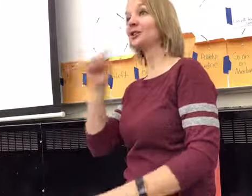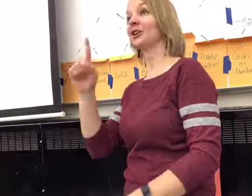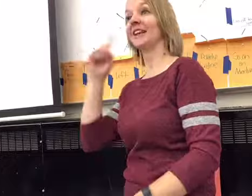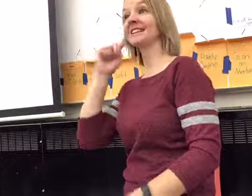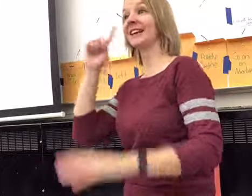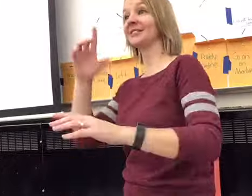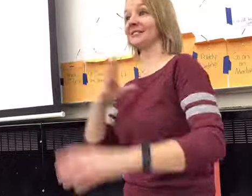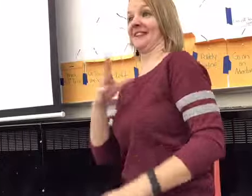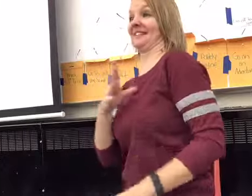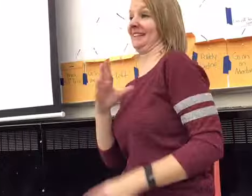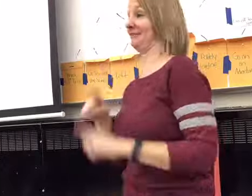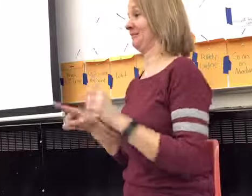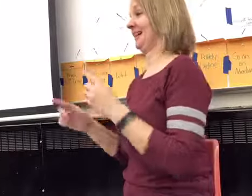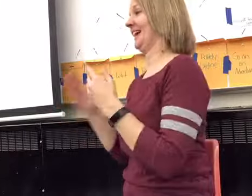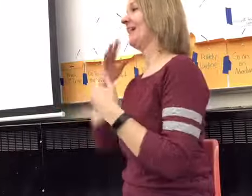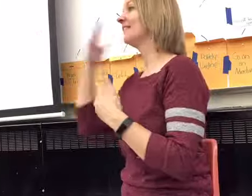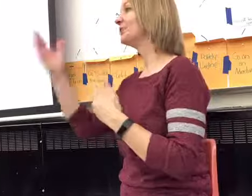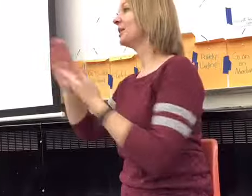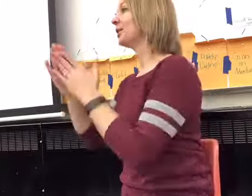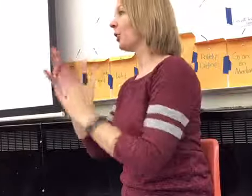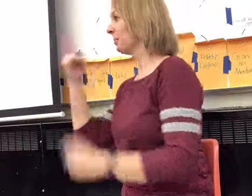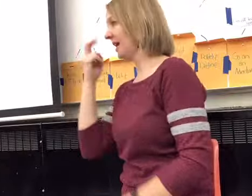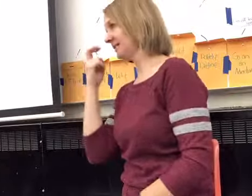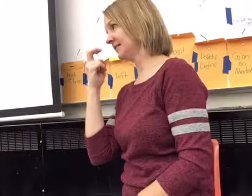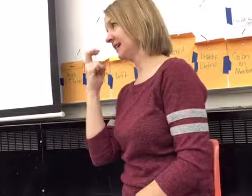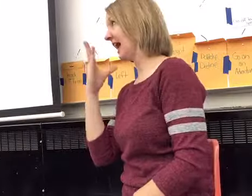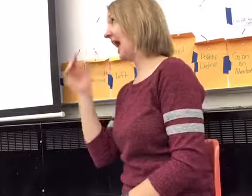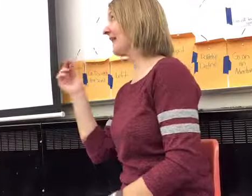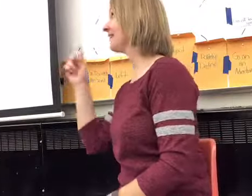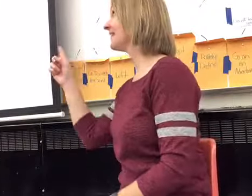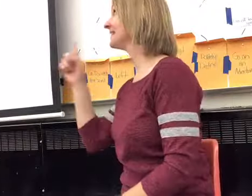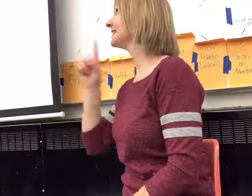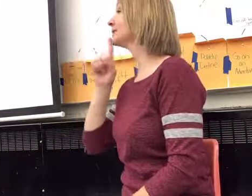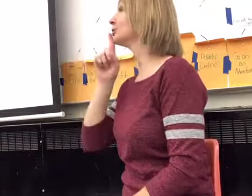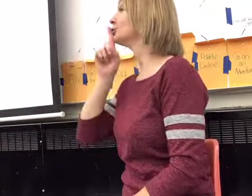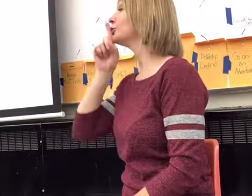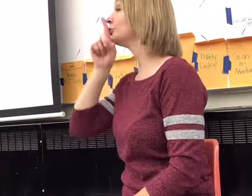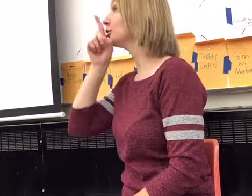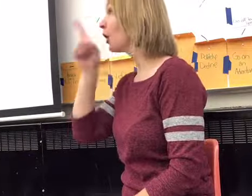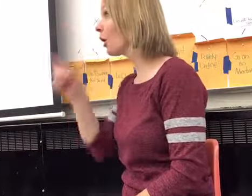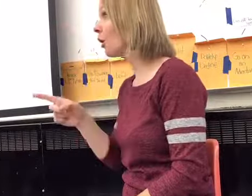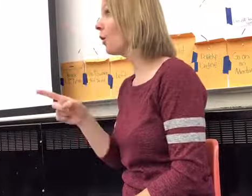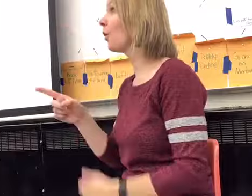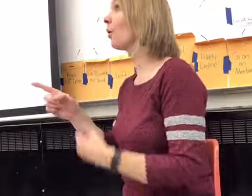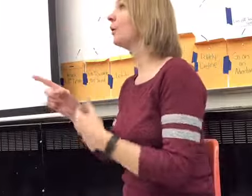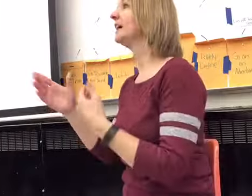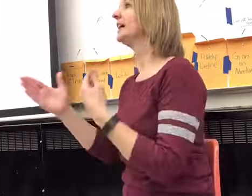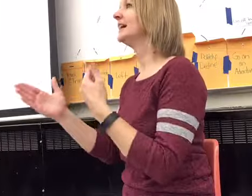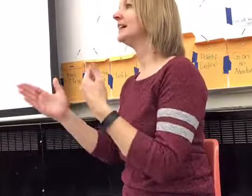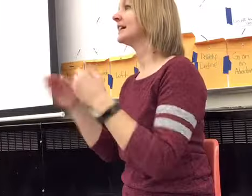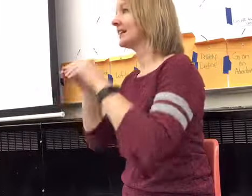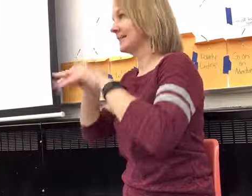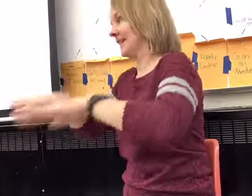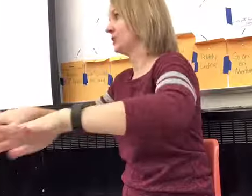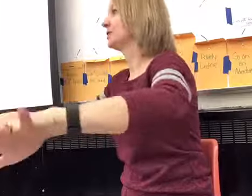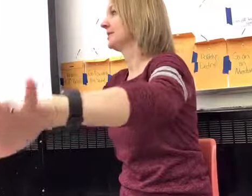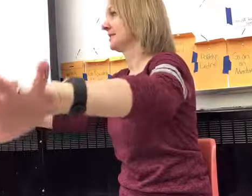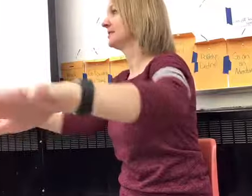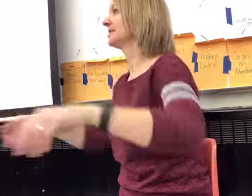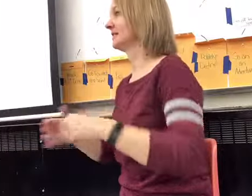happens though is that eventually you can go blind. And the thing about this is it's so easy to be able to spread from person to person. If you bring it